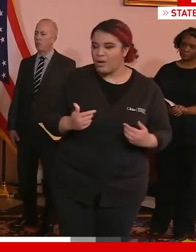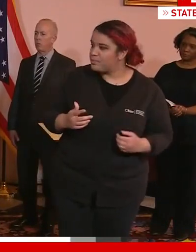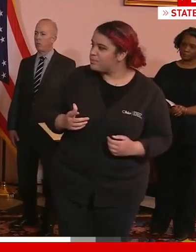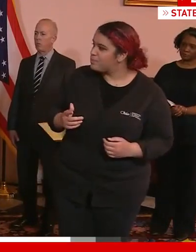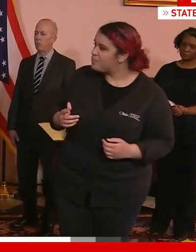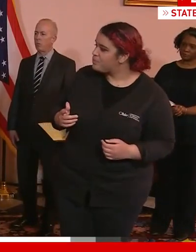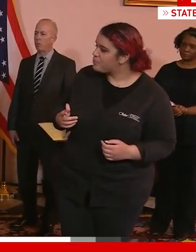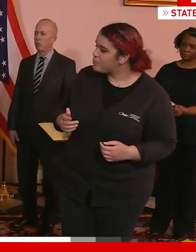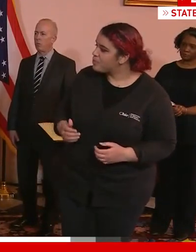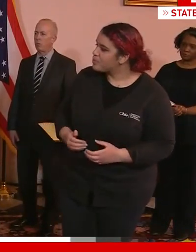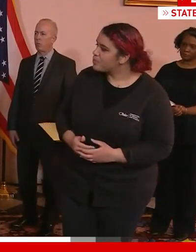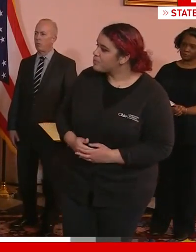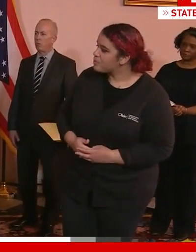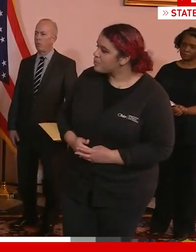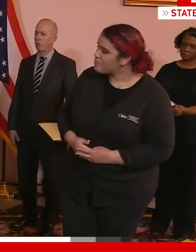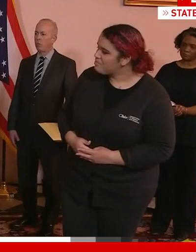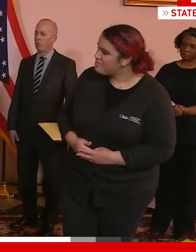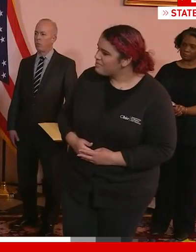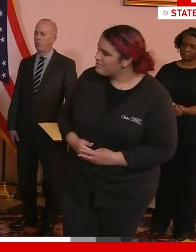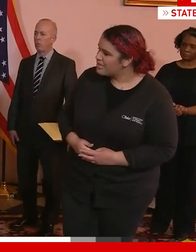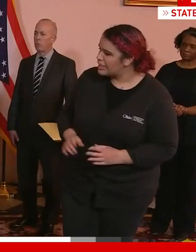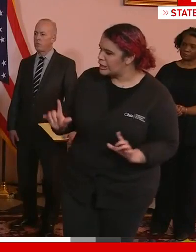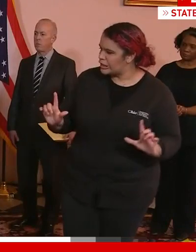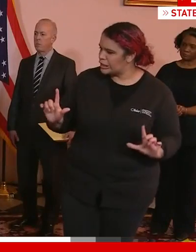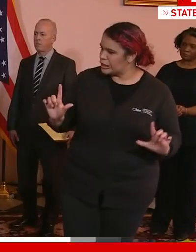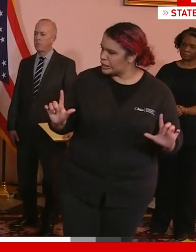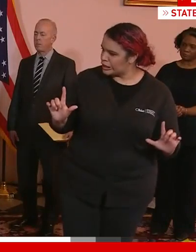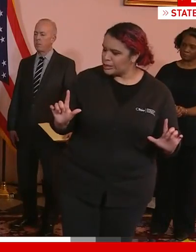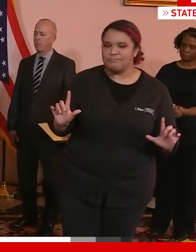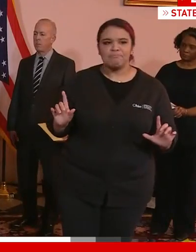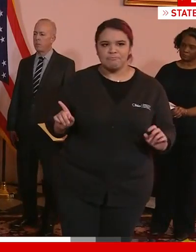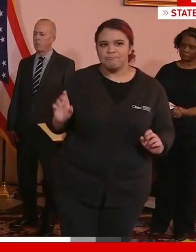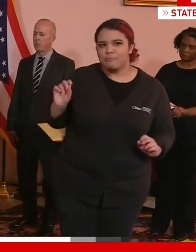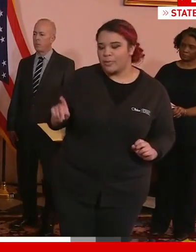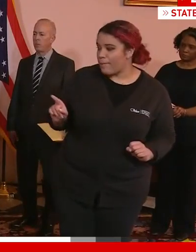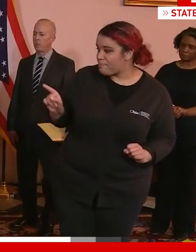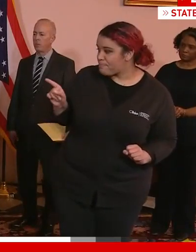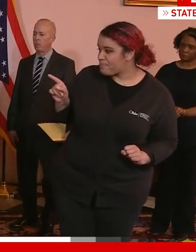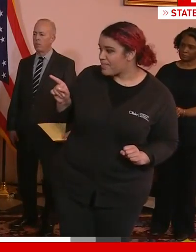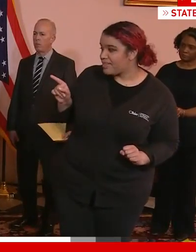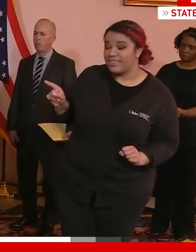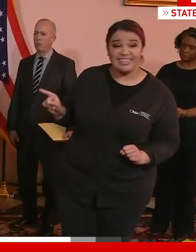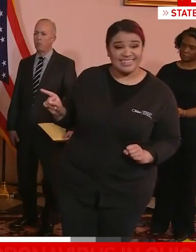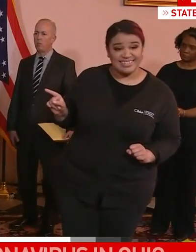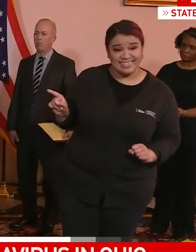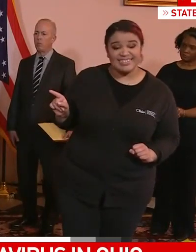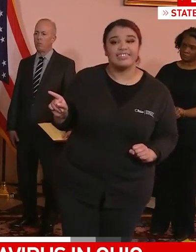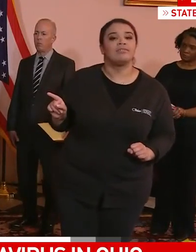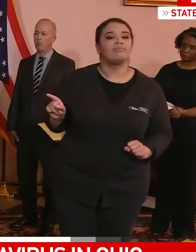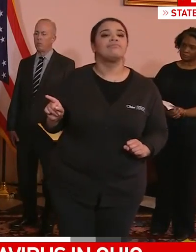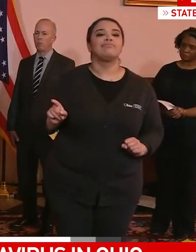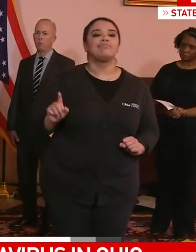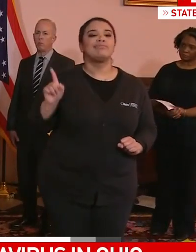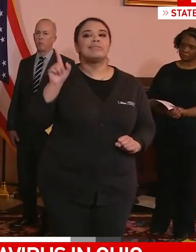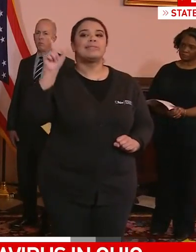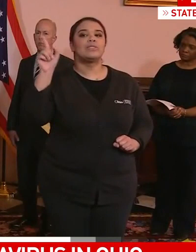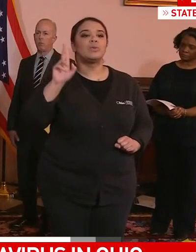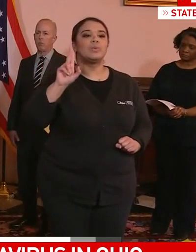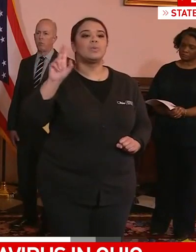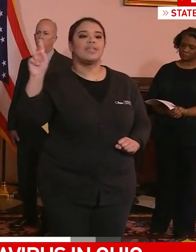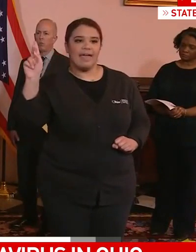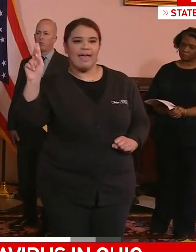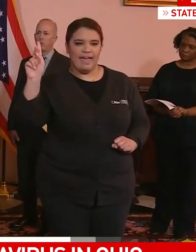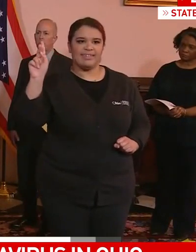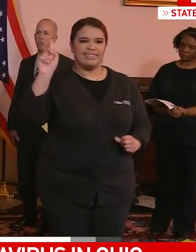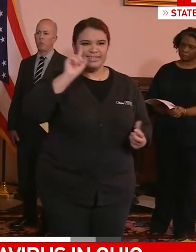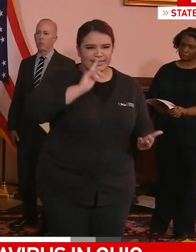Yeah, it might not fit quite right. But this was a study that's been done in the UK. And what this study